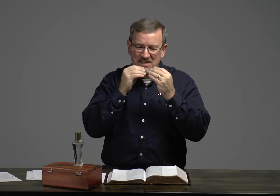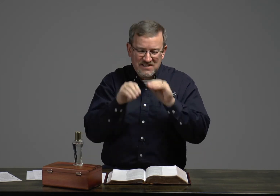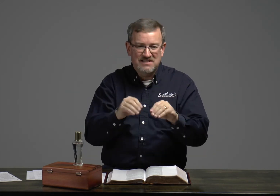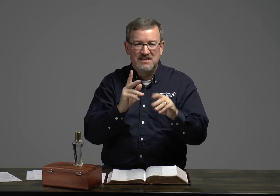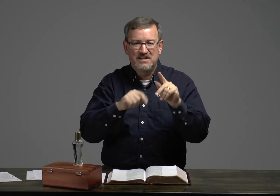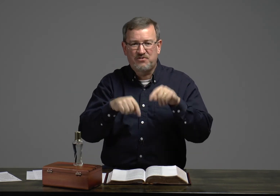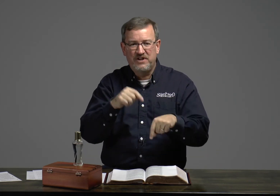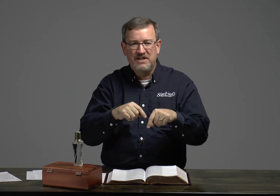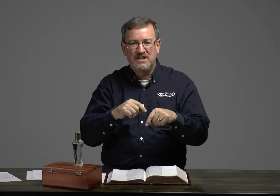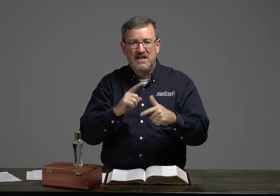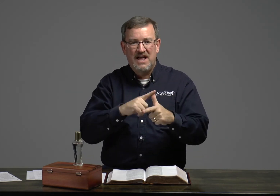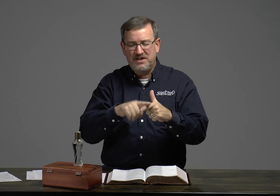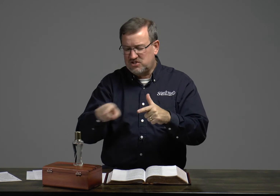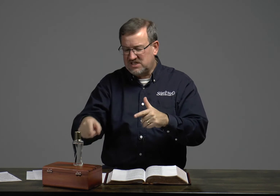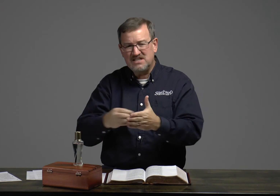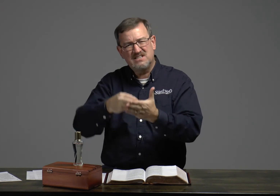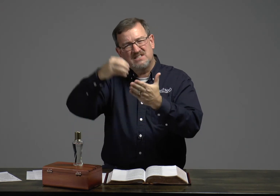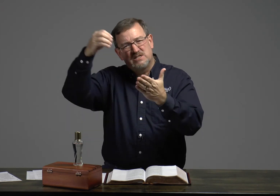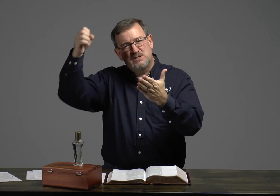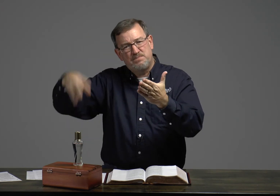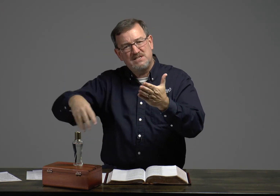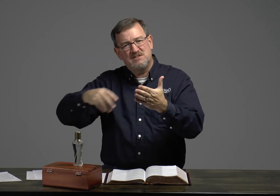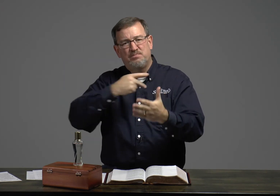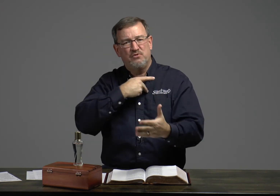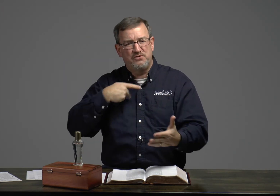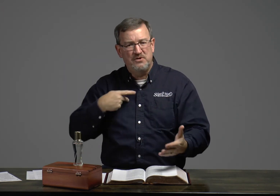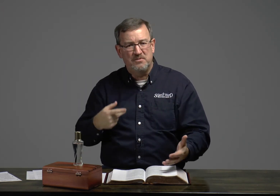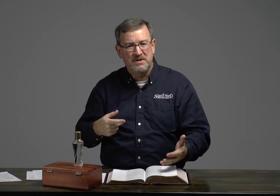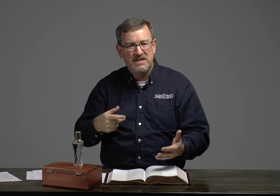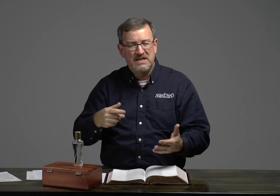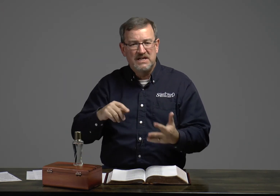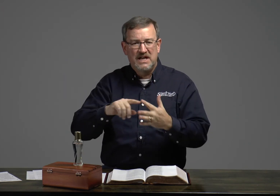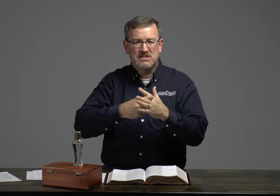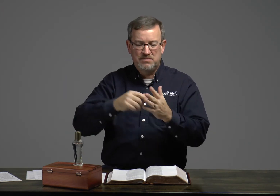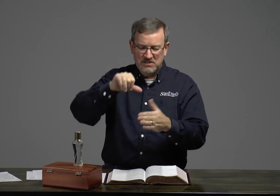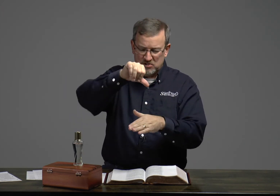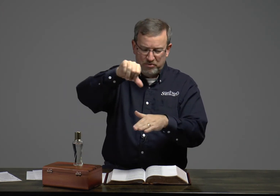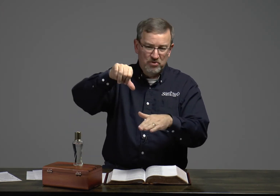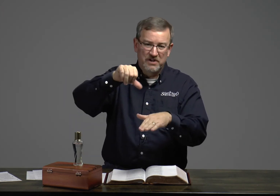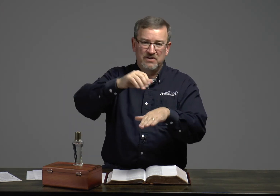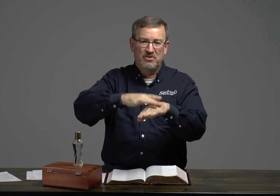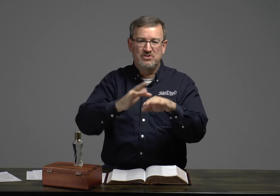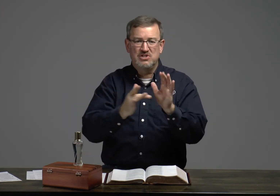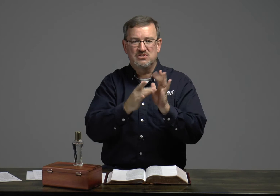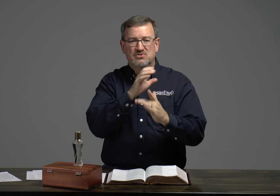kisses his feet. And then she takes this expensive perfume and she begins to pour it on Jesus